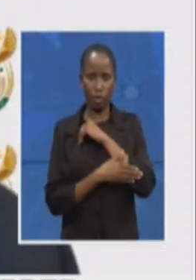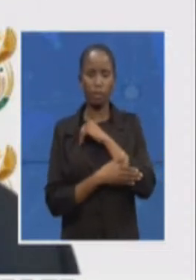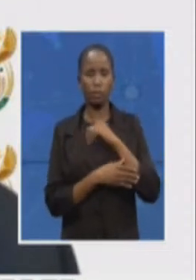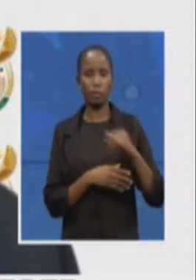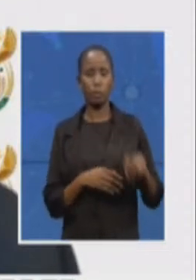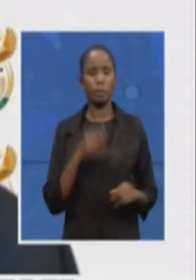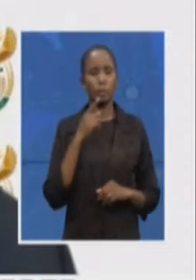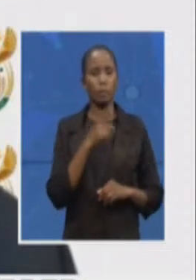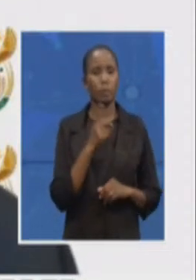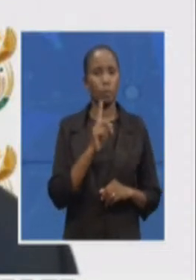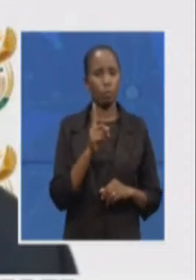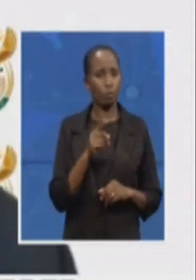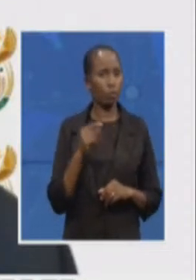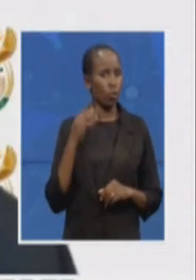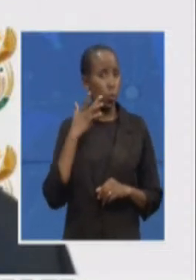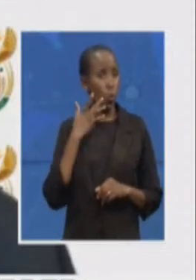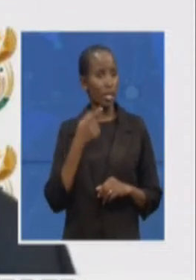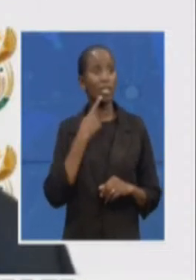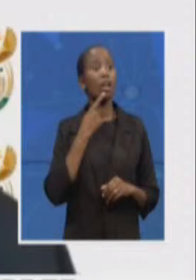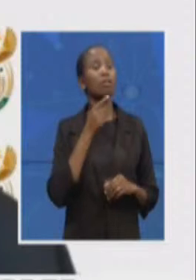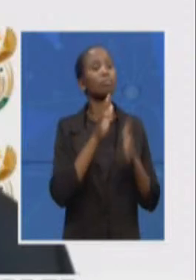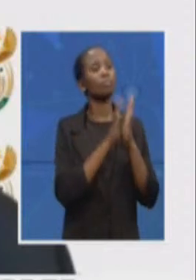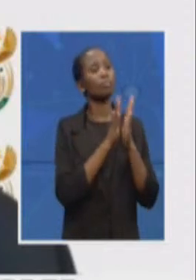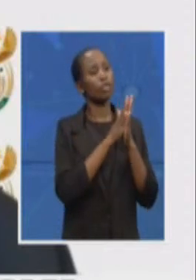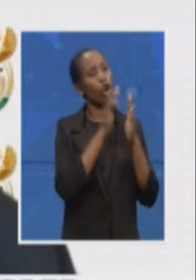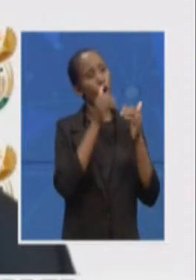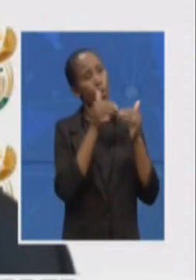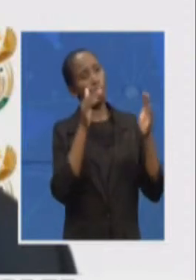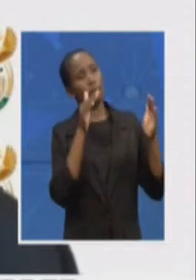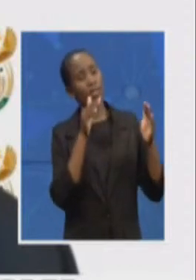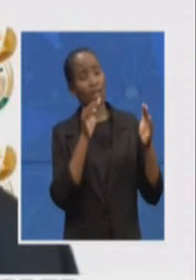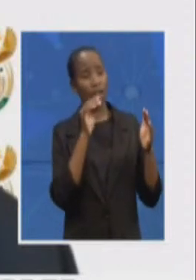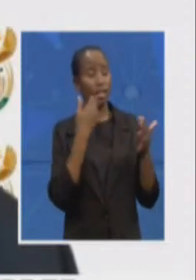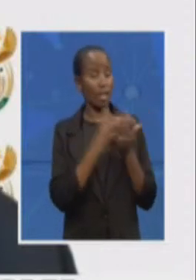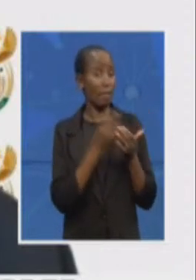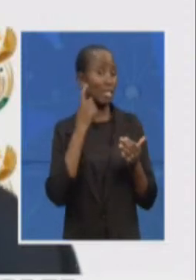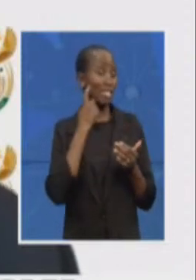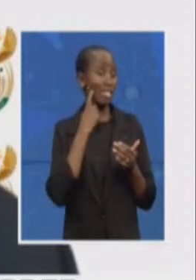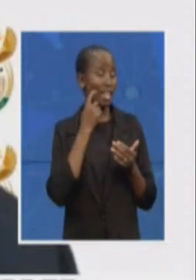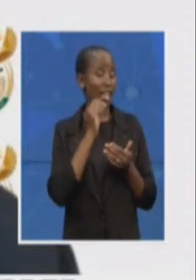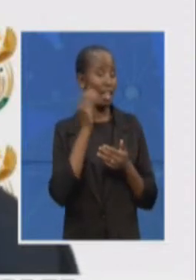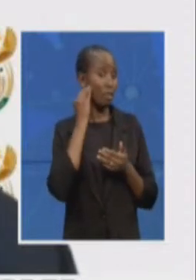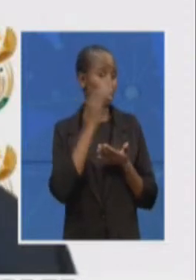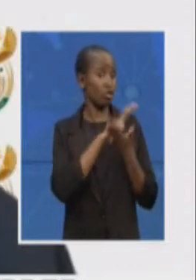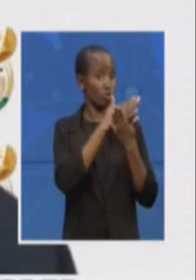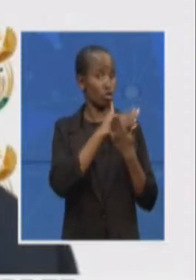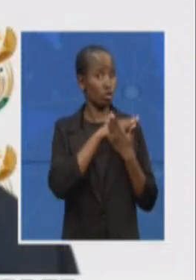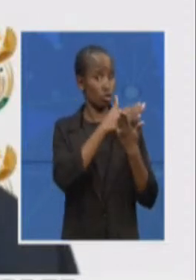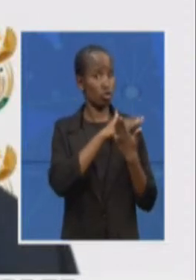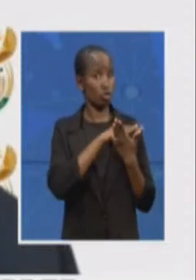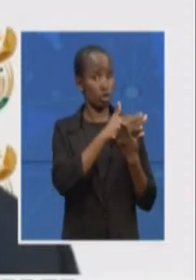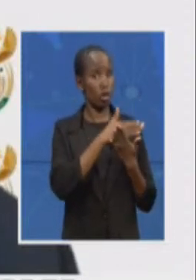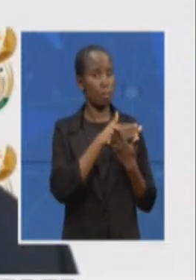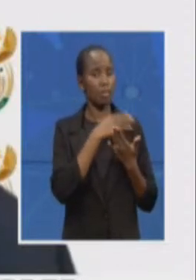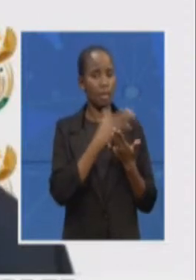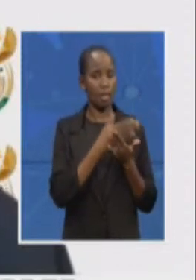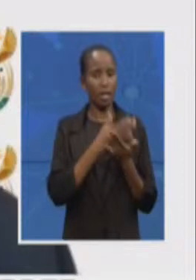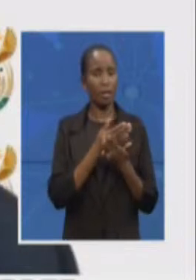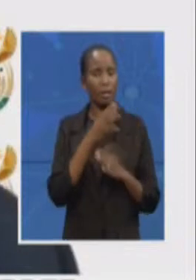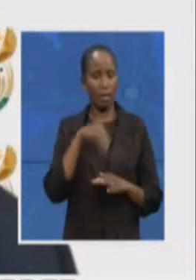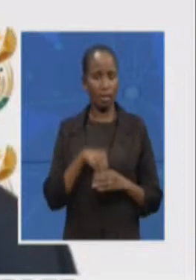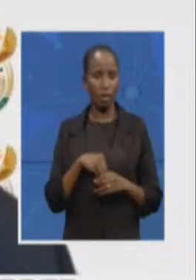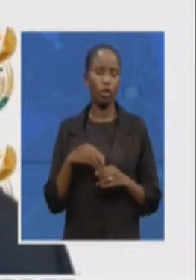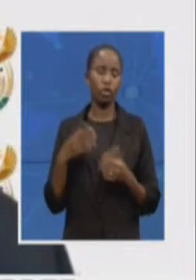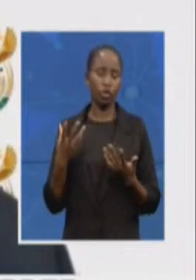sharing of information, by doing what they've done, they're actually being counterproductive. So we welcome that statement. And